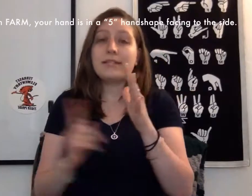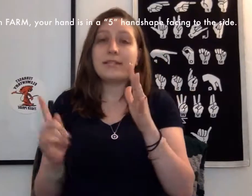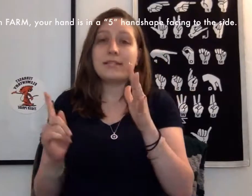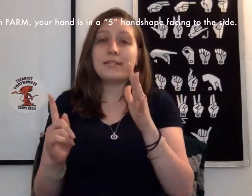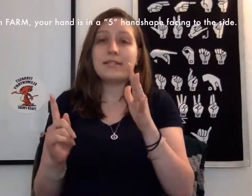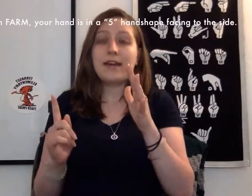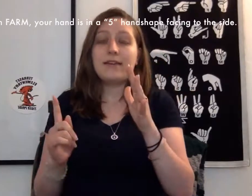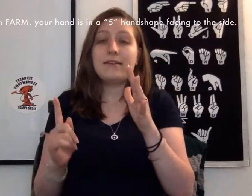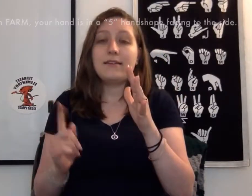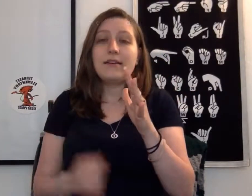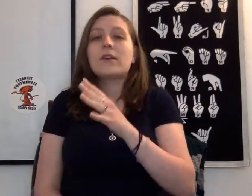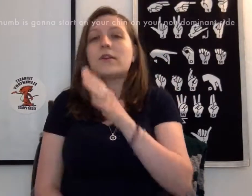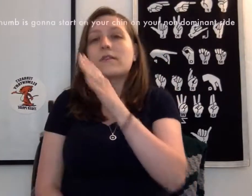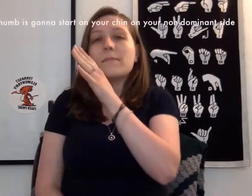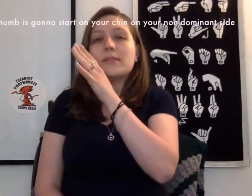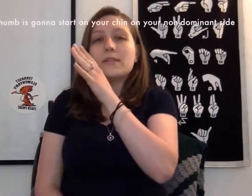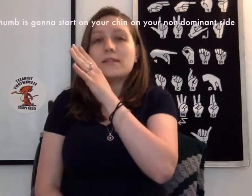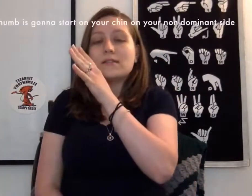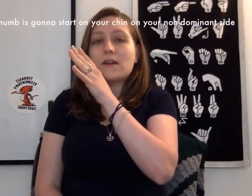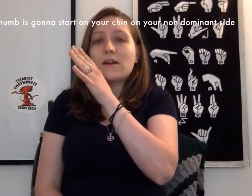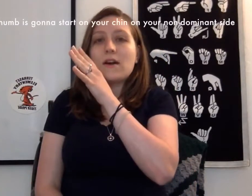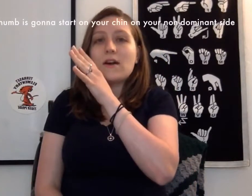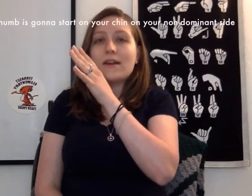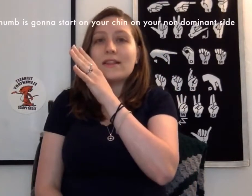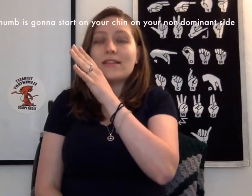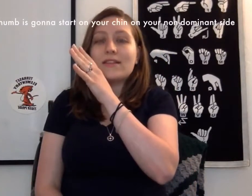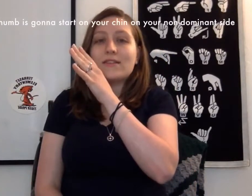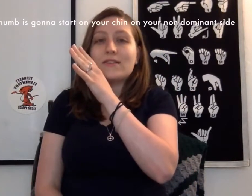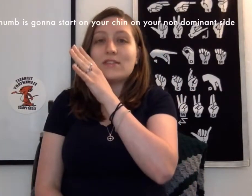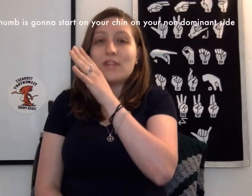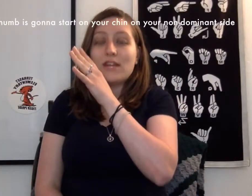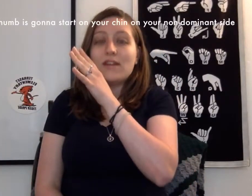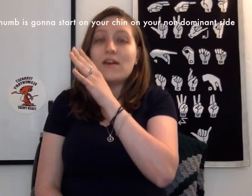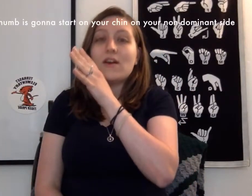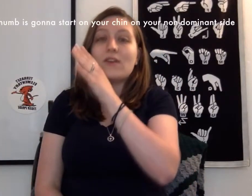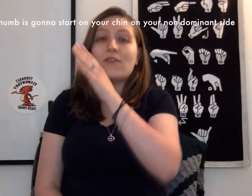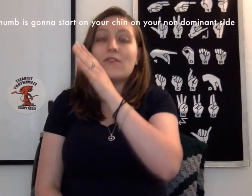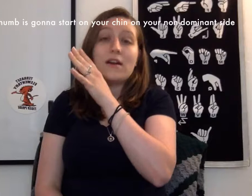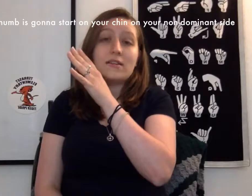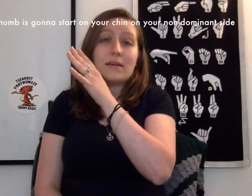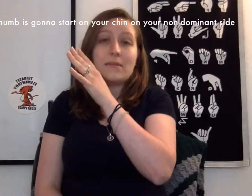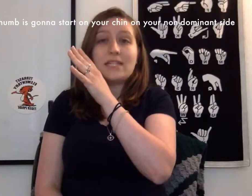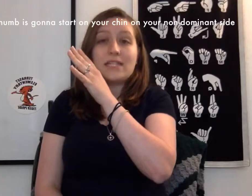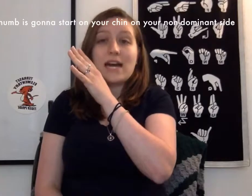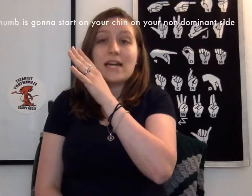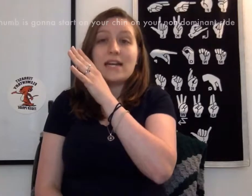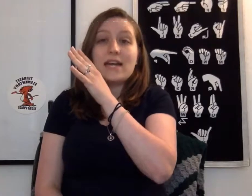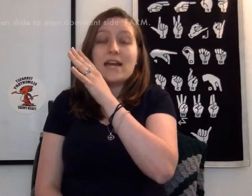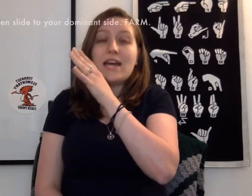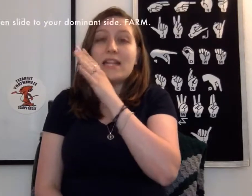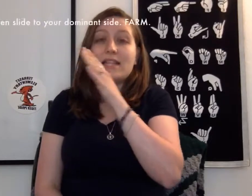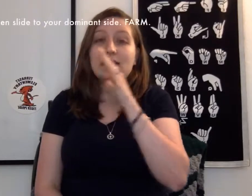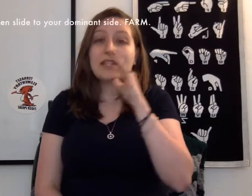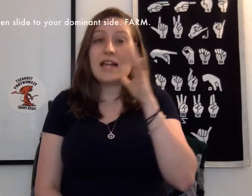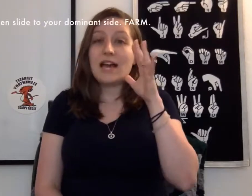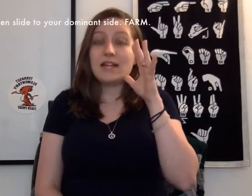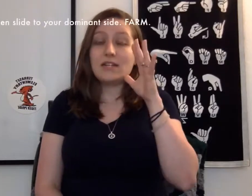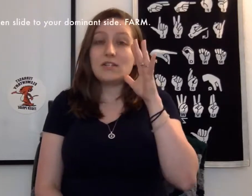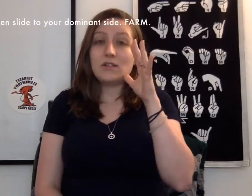to the side. Your thumb is going to start on your chin on your non-dominant side and then slide to